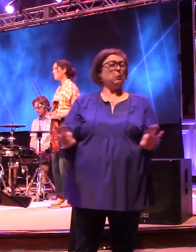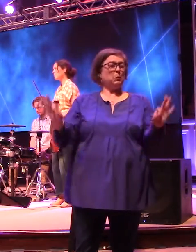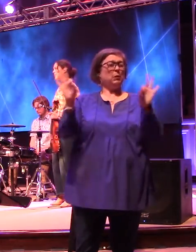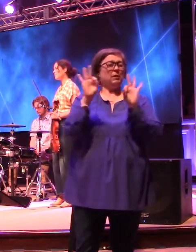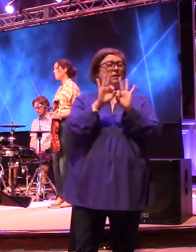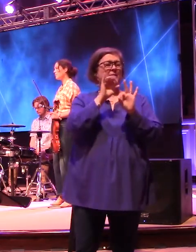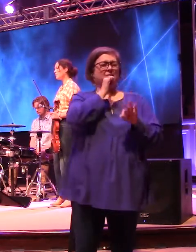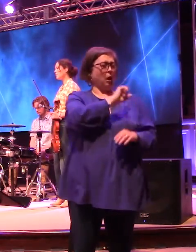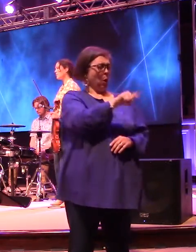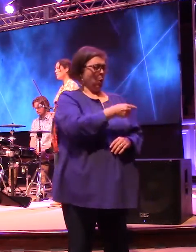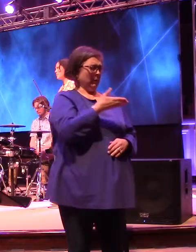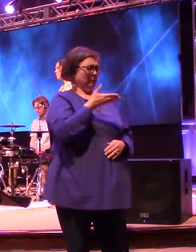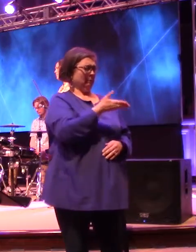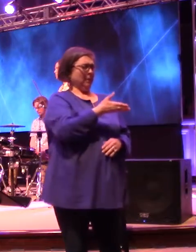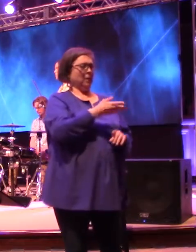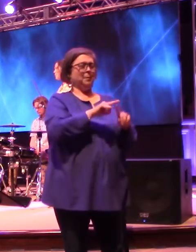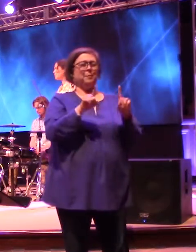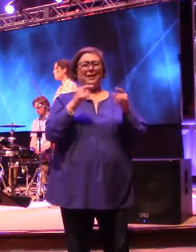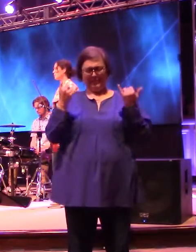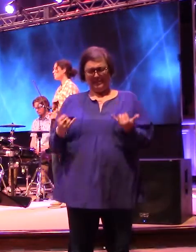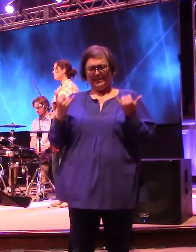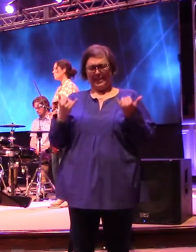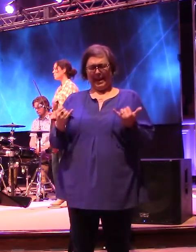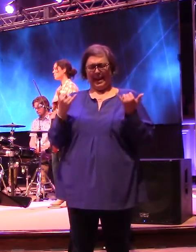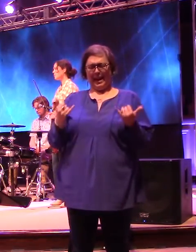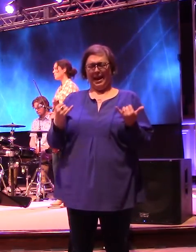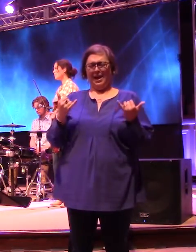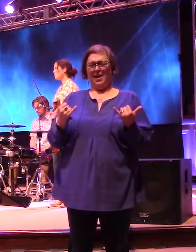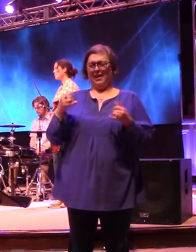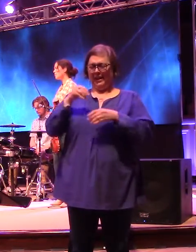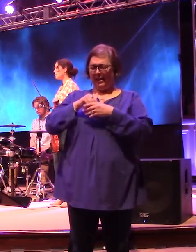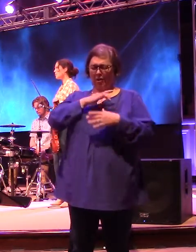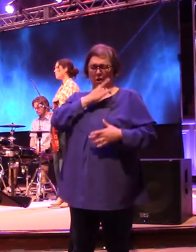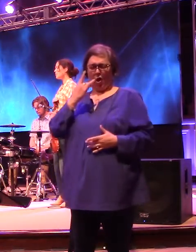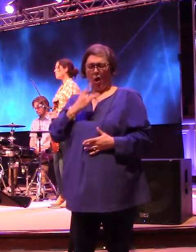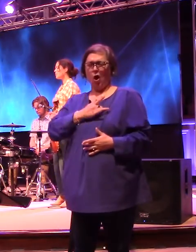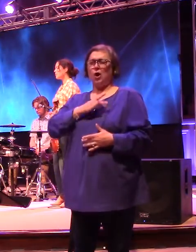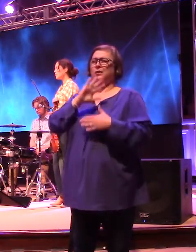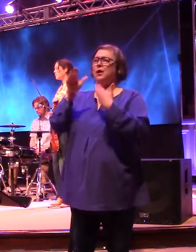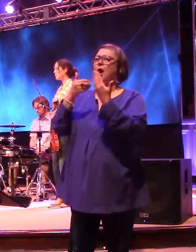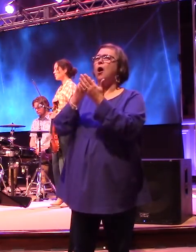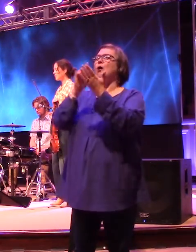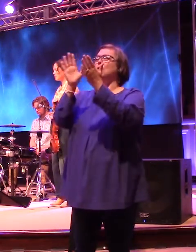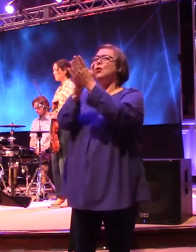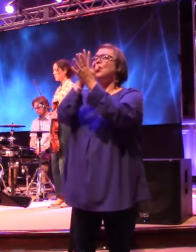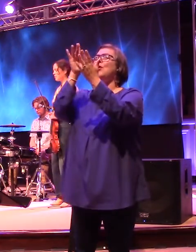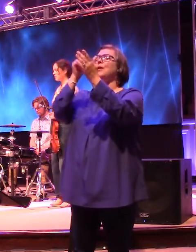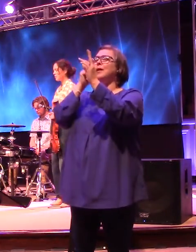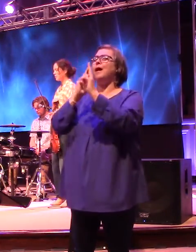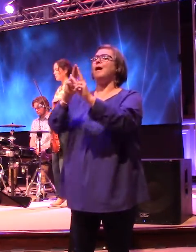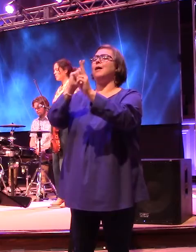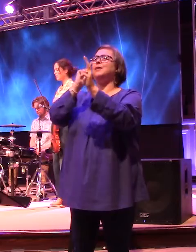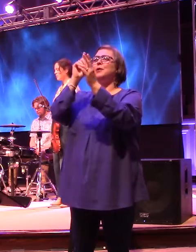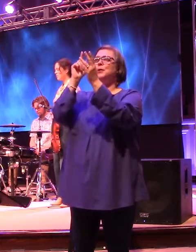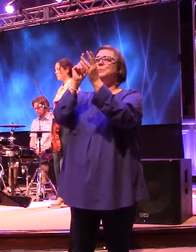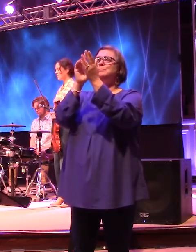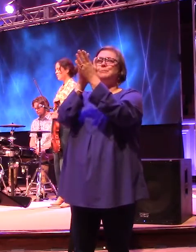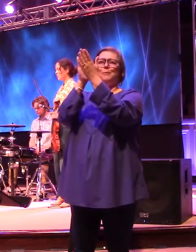setting, but today in our hearts of all glory and honor and power and praise.